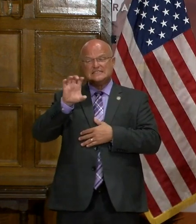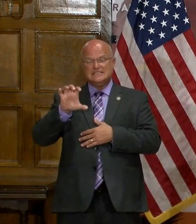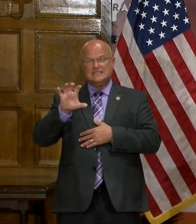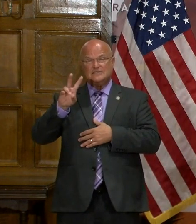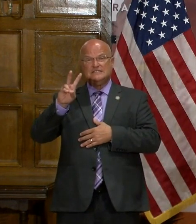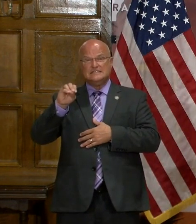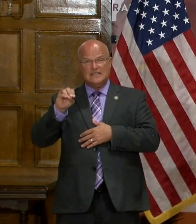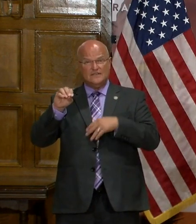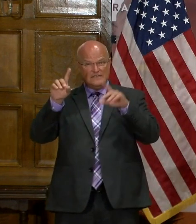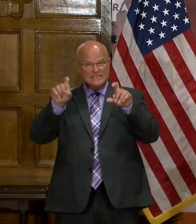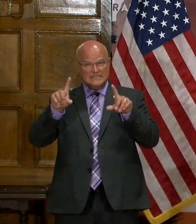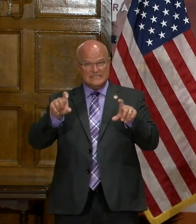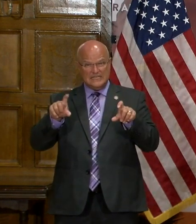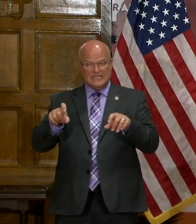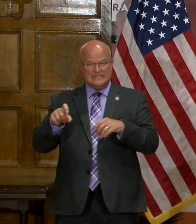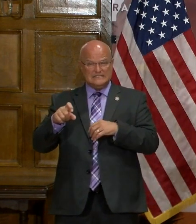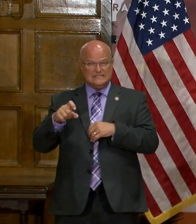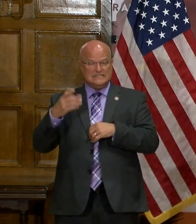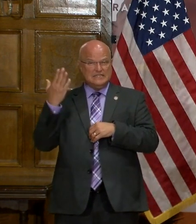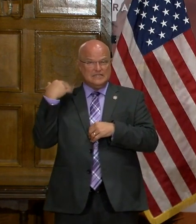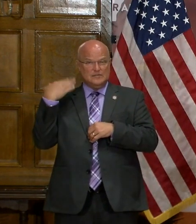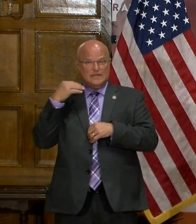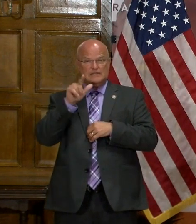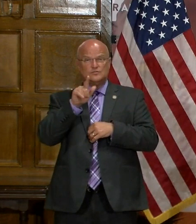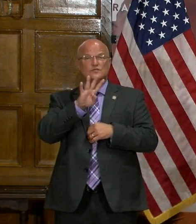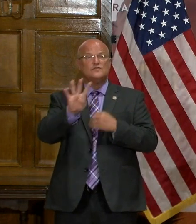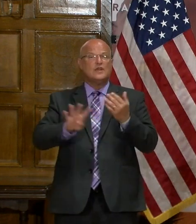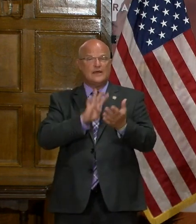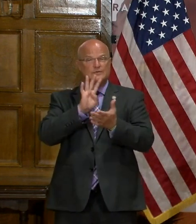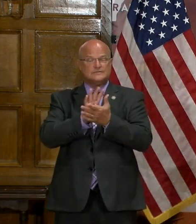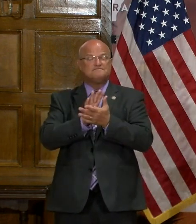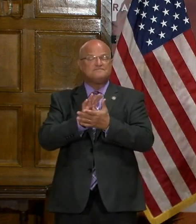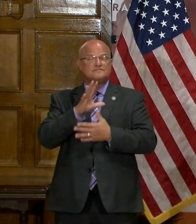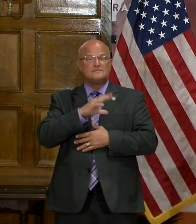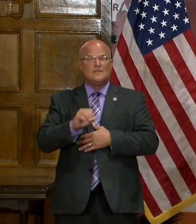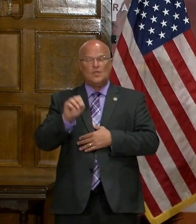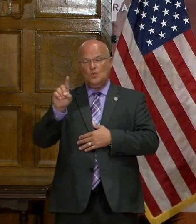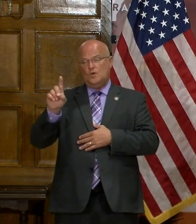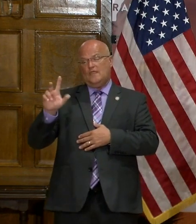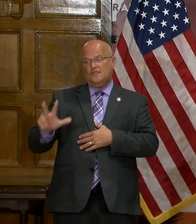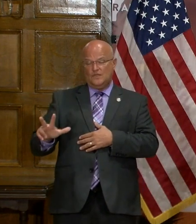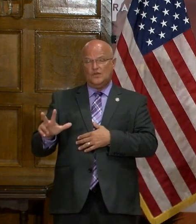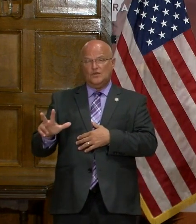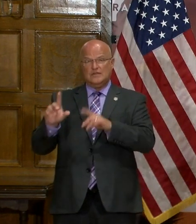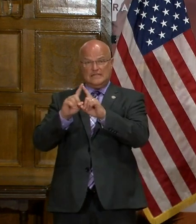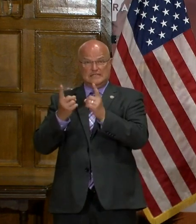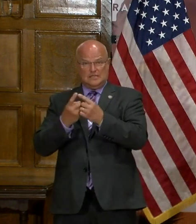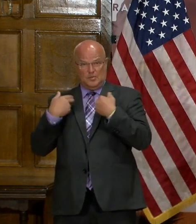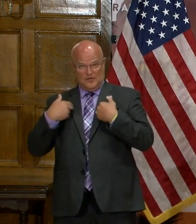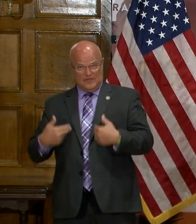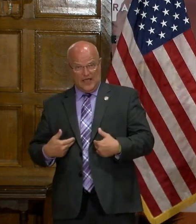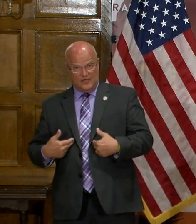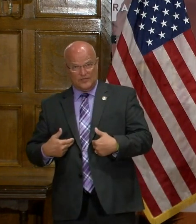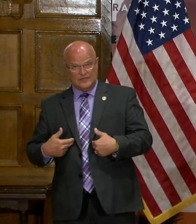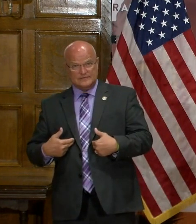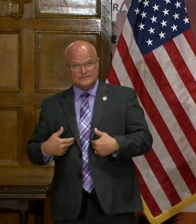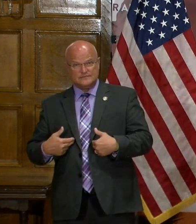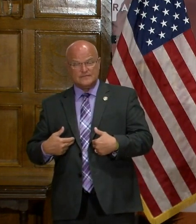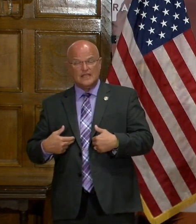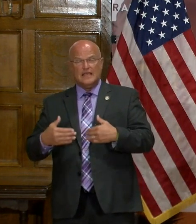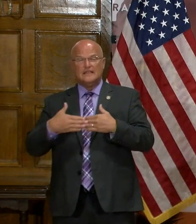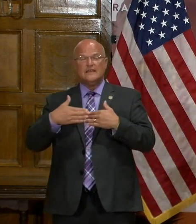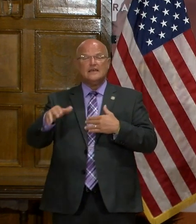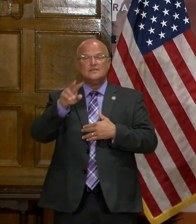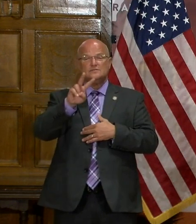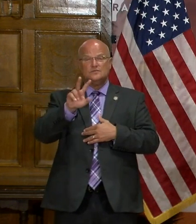5,670 tests over the last 24 hours, and 1/3 of those have been by the Department of Health, and the